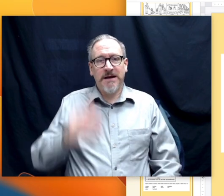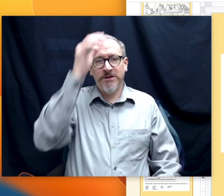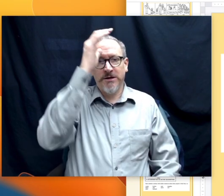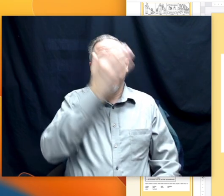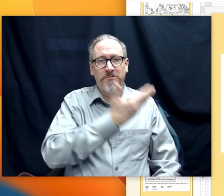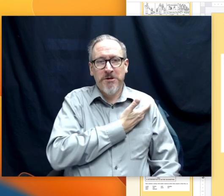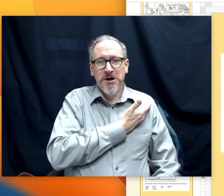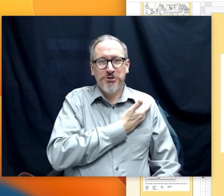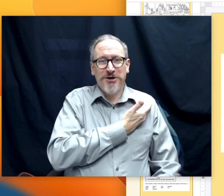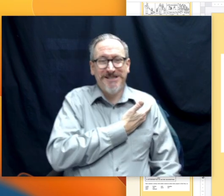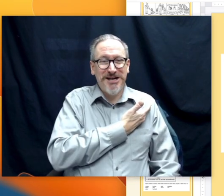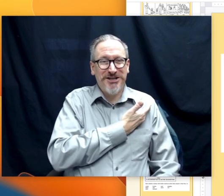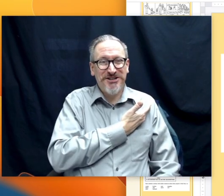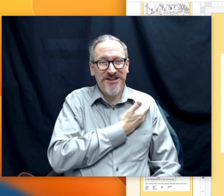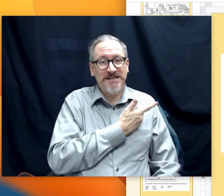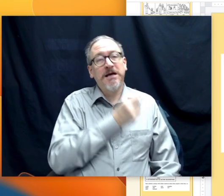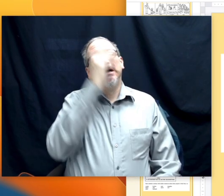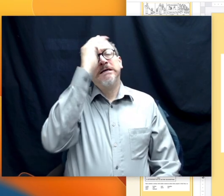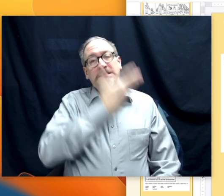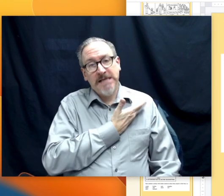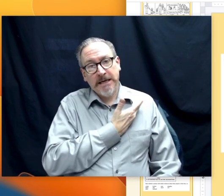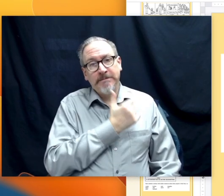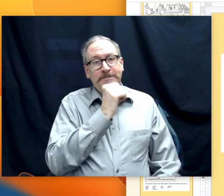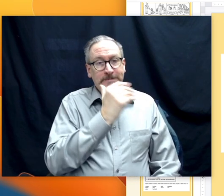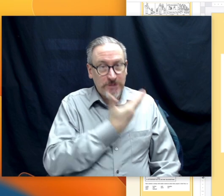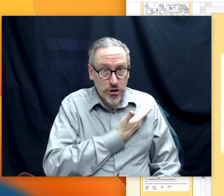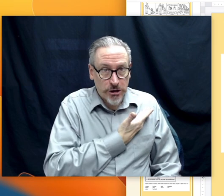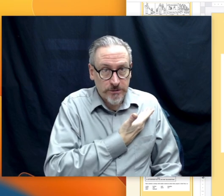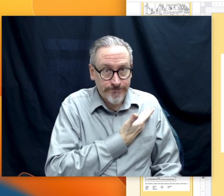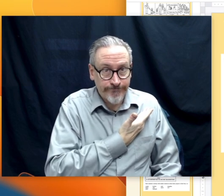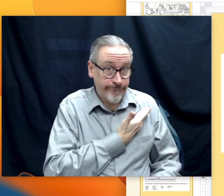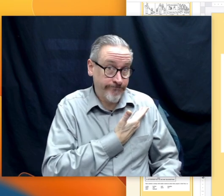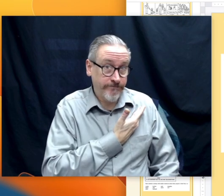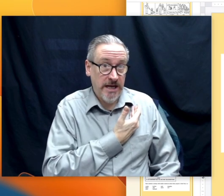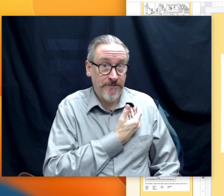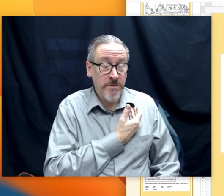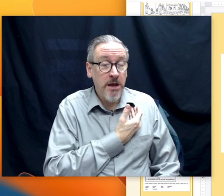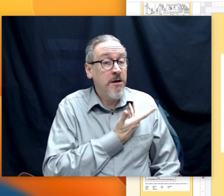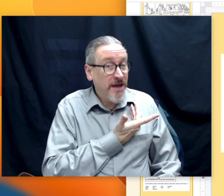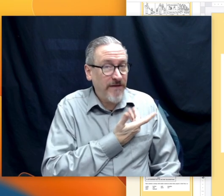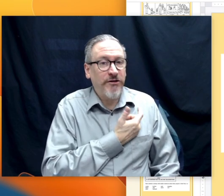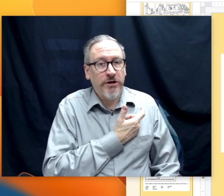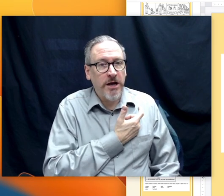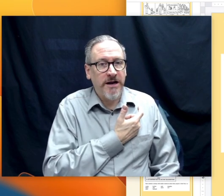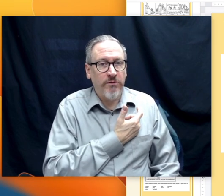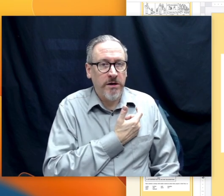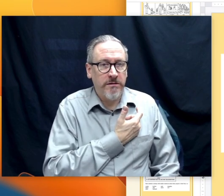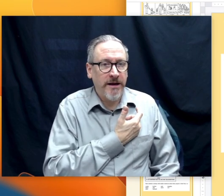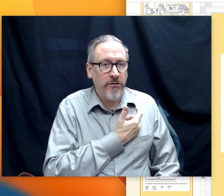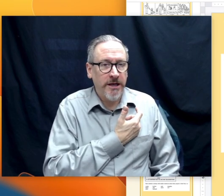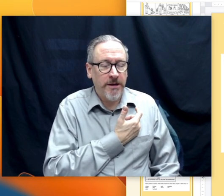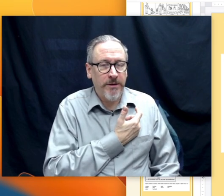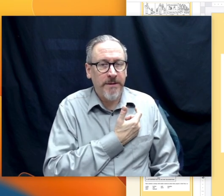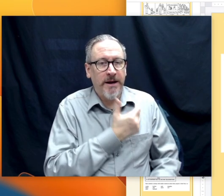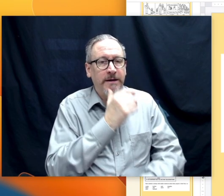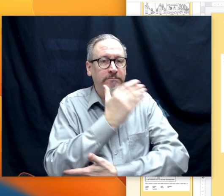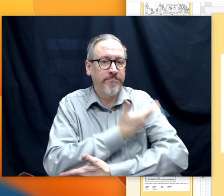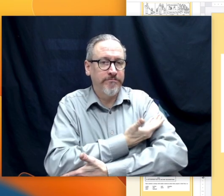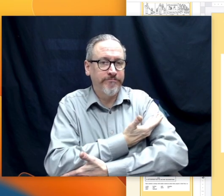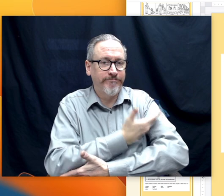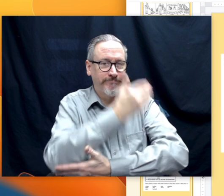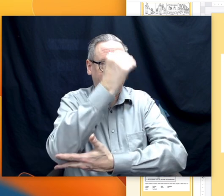best time to transition to this son, daughter. Okay. If they're young enough where they don't really complain about